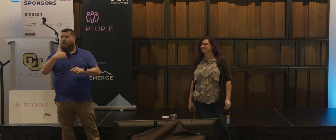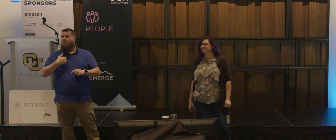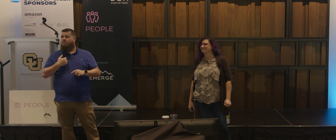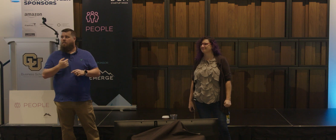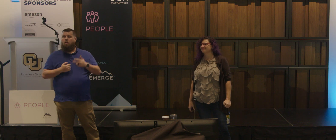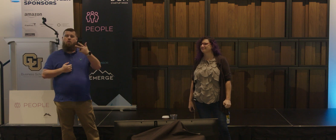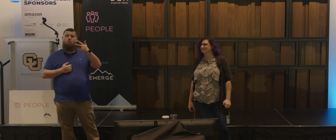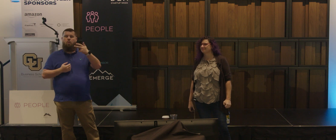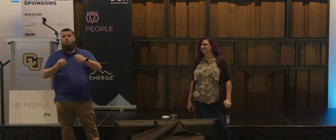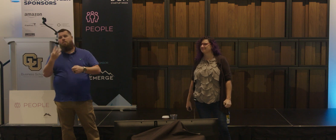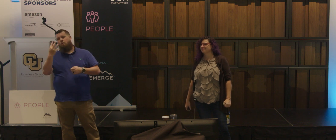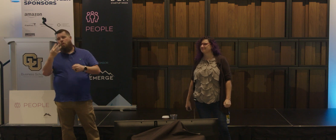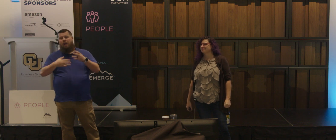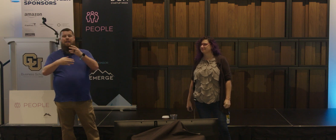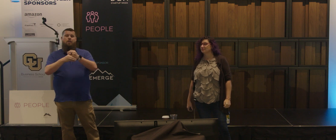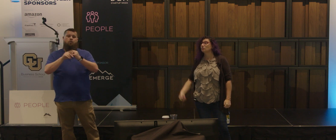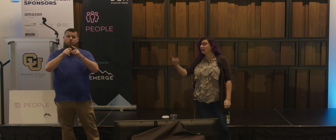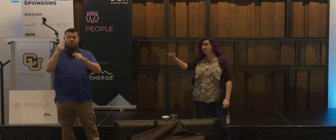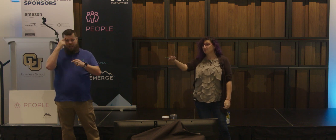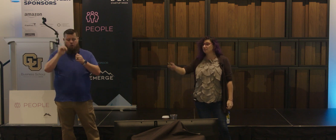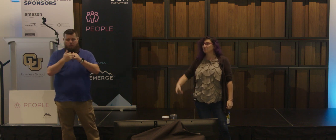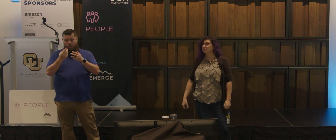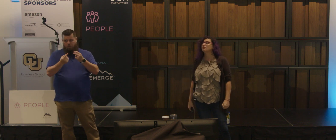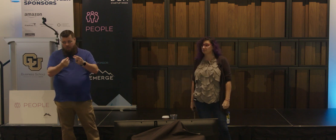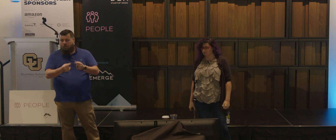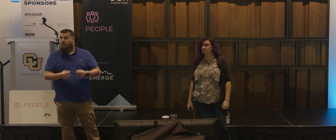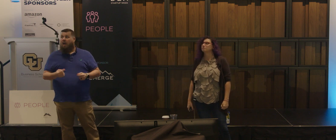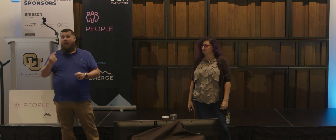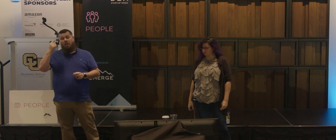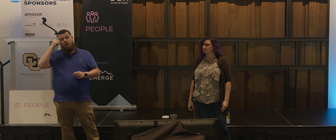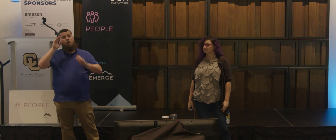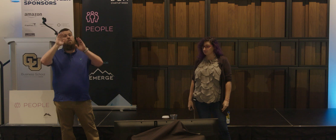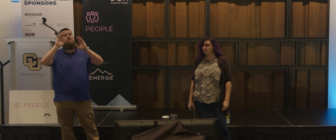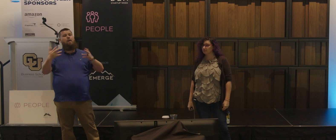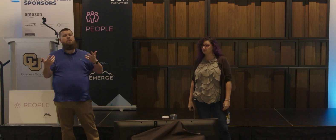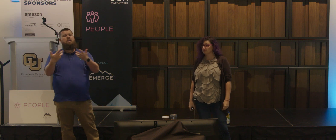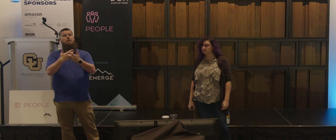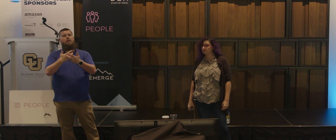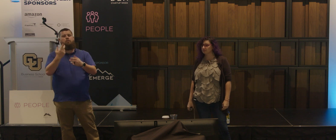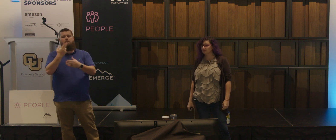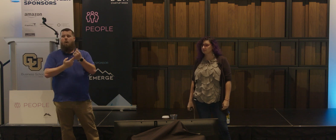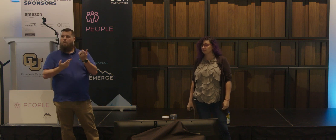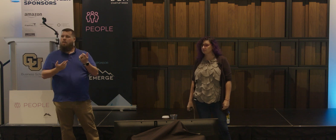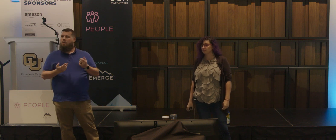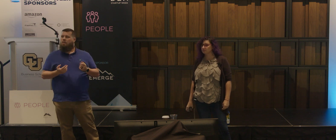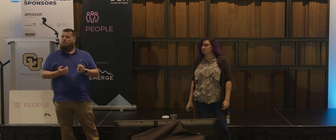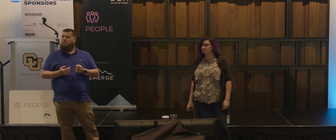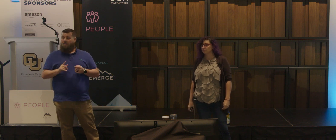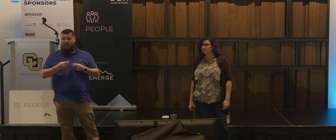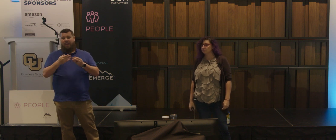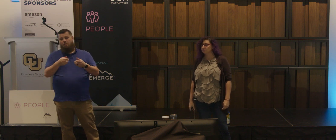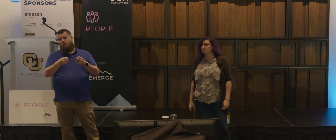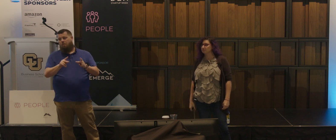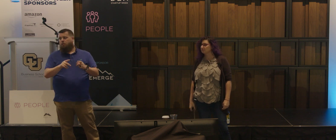4 additional questions to see how you think on your feet. Right. Which I thought was a fabulous combination Mm-hmm. of both things, which gave them